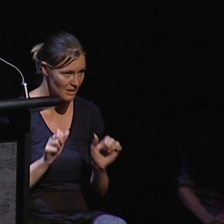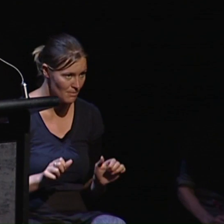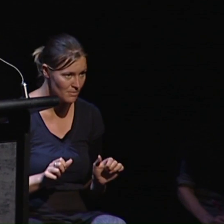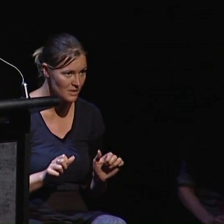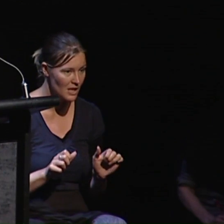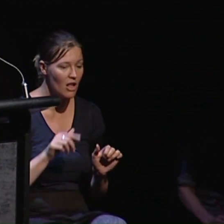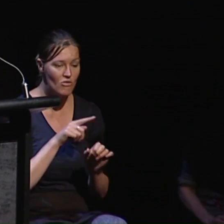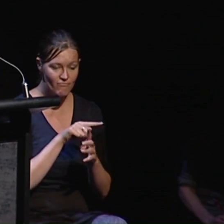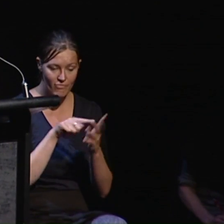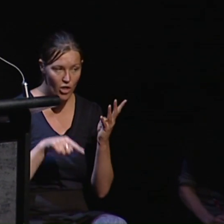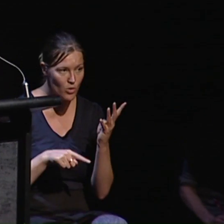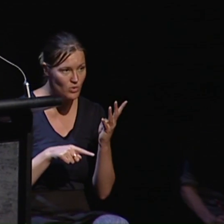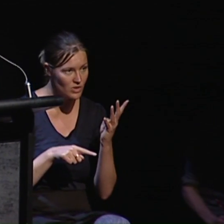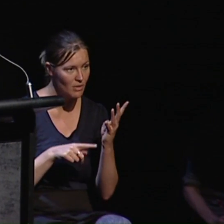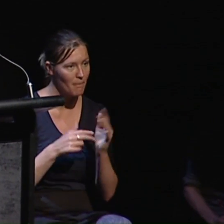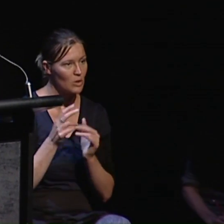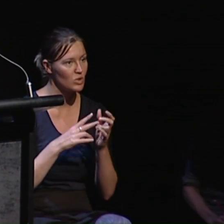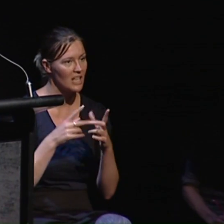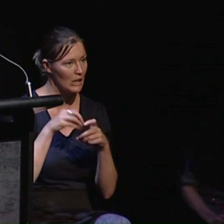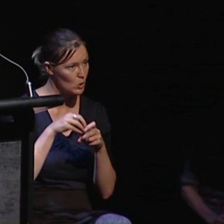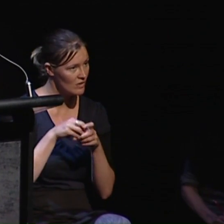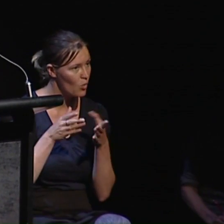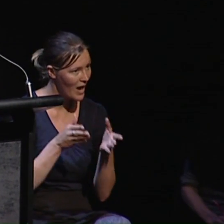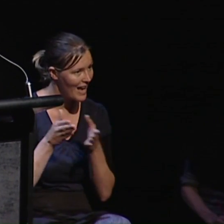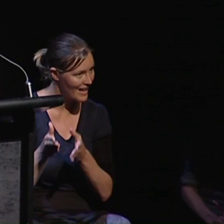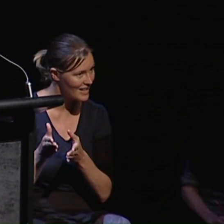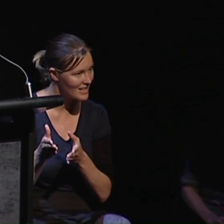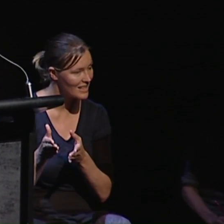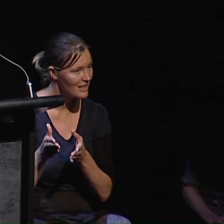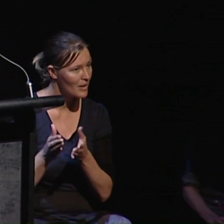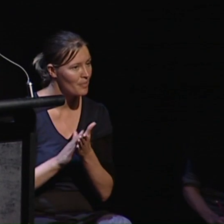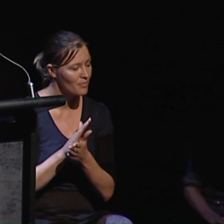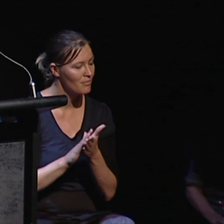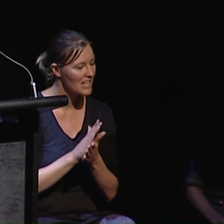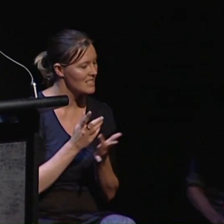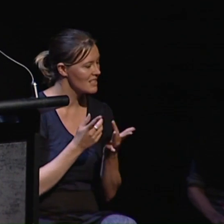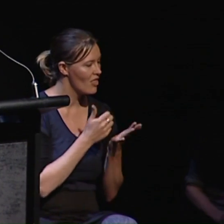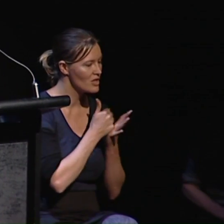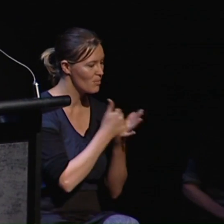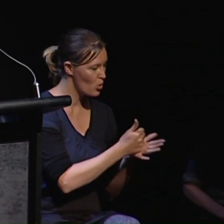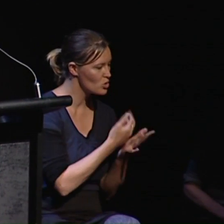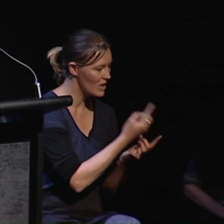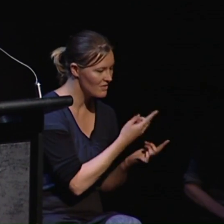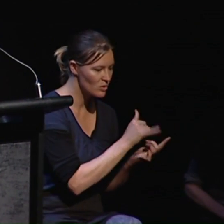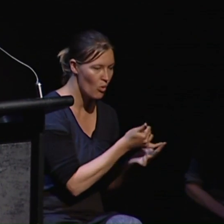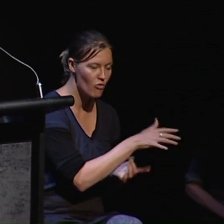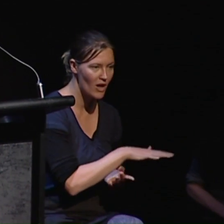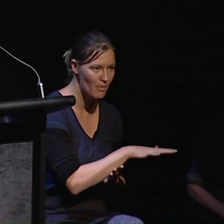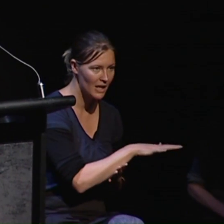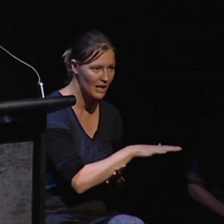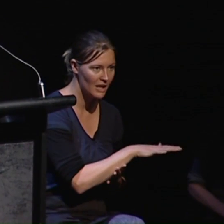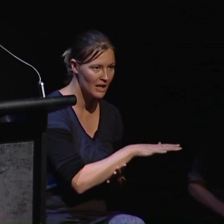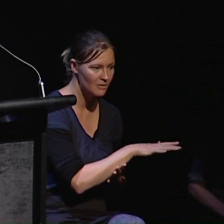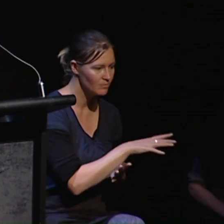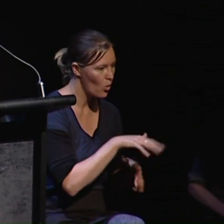that are inclusive from the outset, there's no amount of support to the individual or the family, no amount